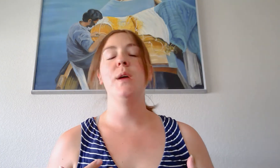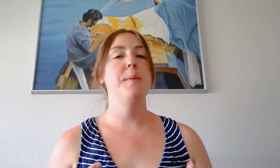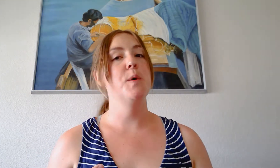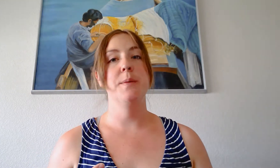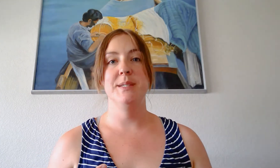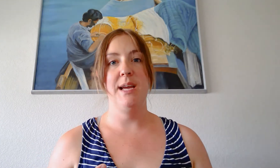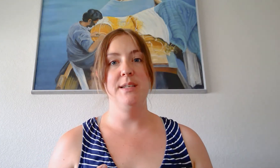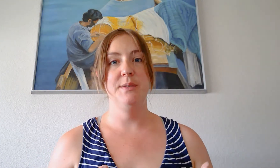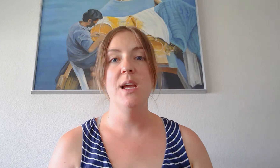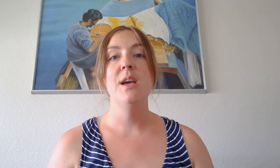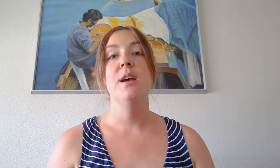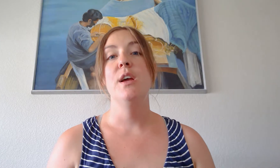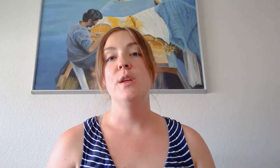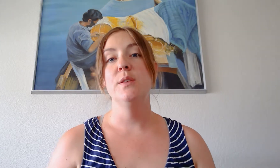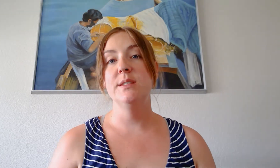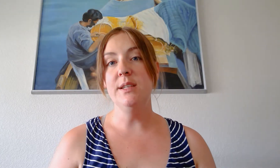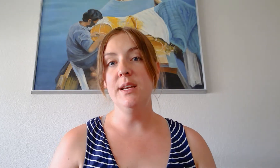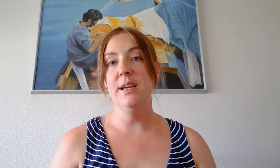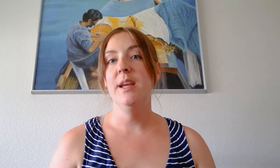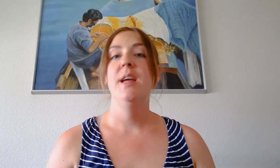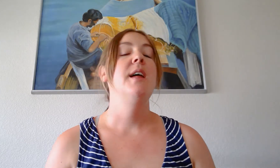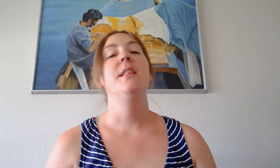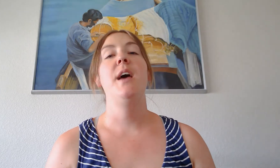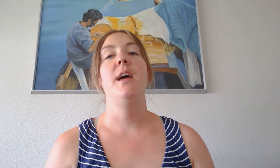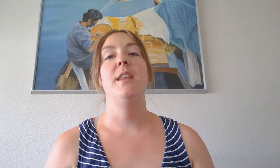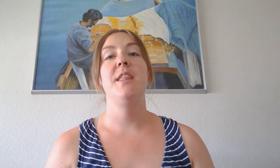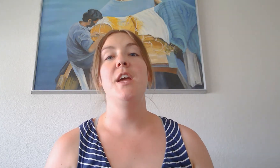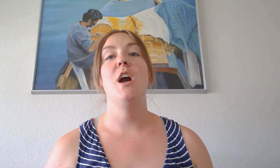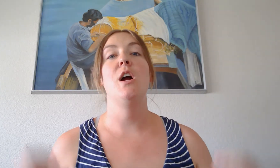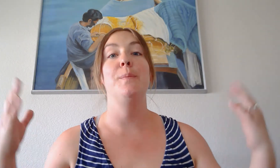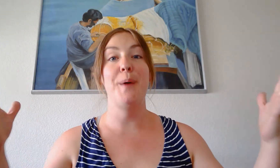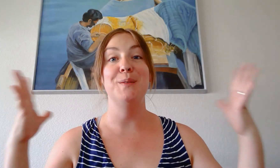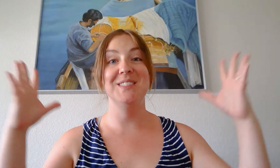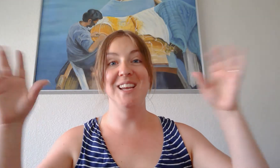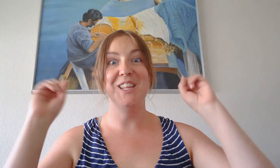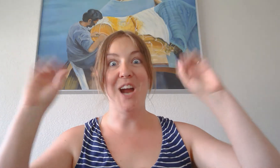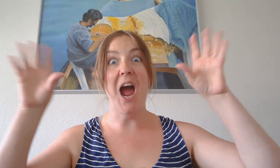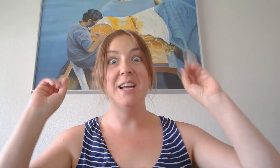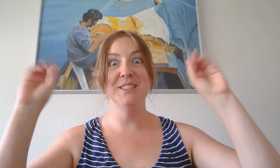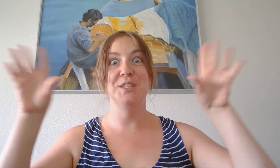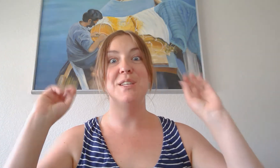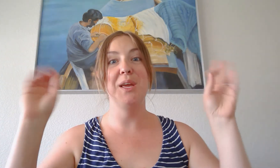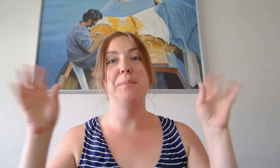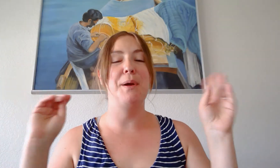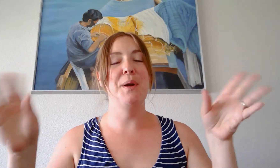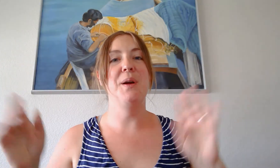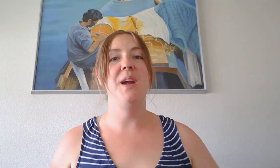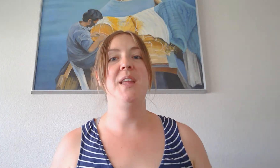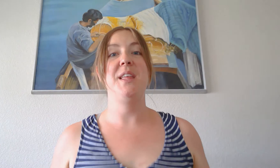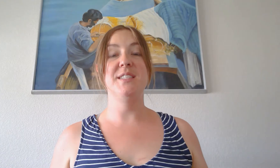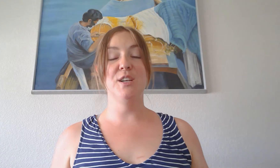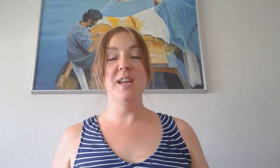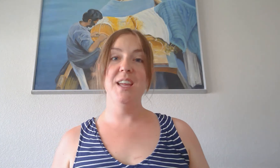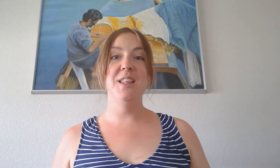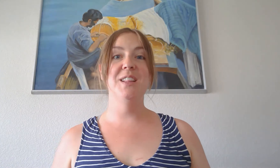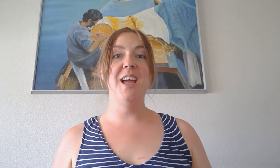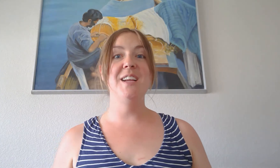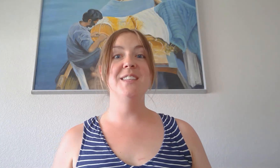more upset. You'll see that they are bouncing, their eyes start to get bigger, and they start kicking their legs and